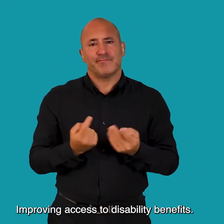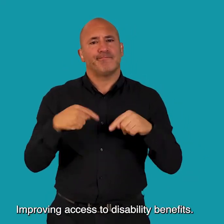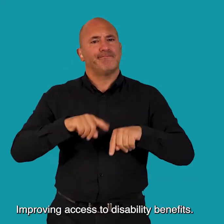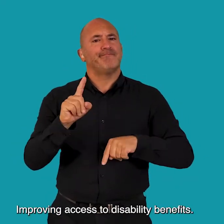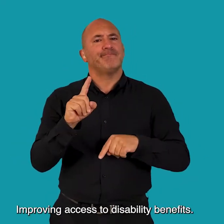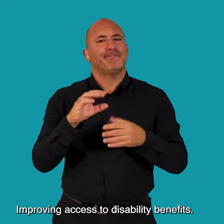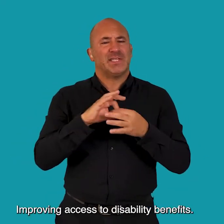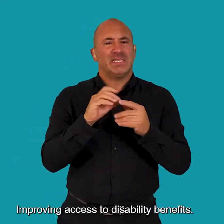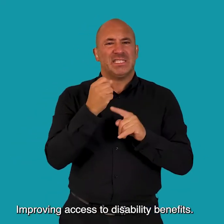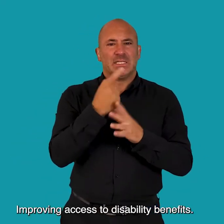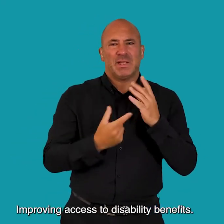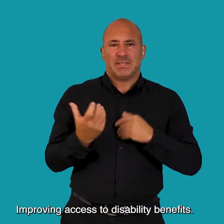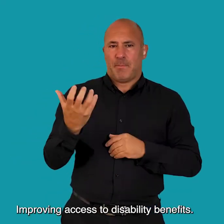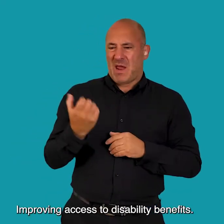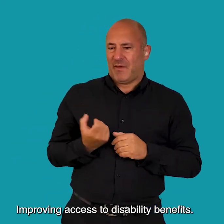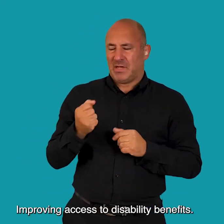Improving access to disability benefits.